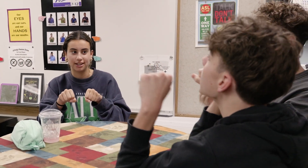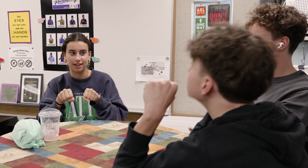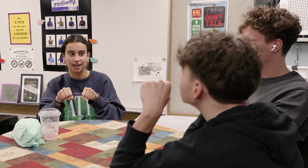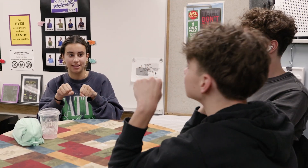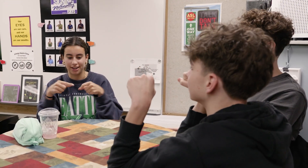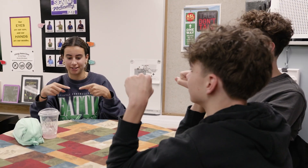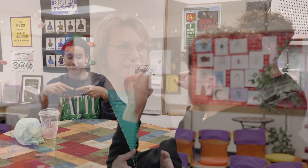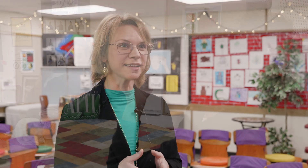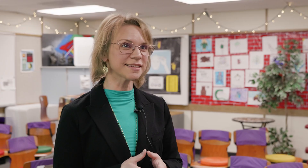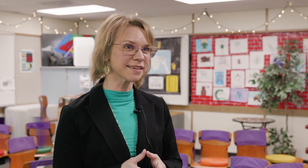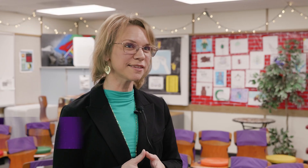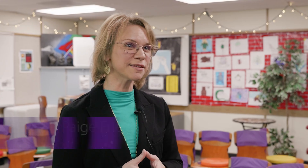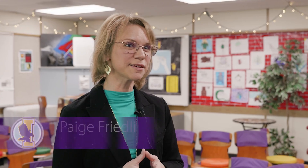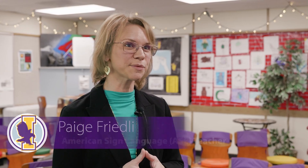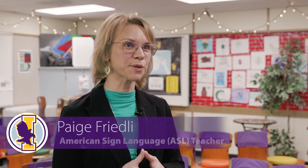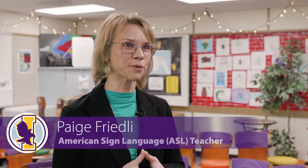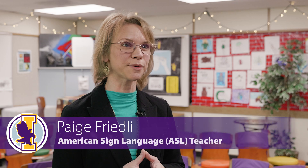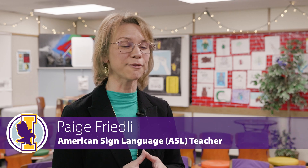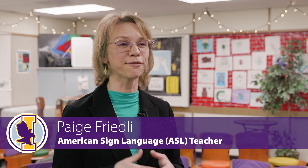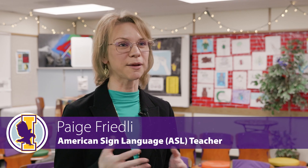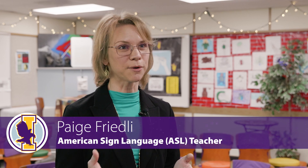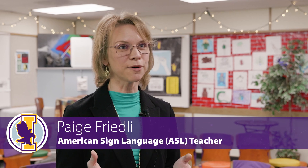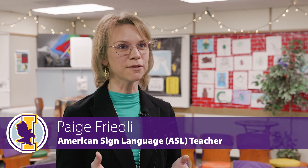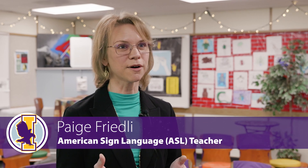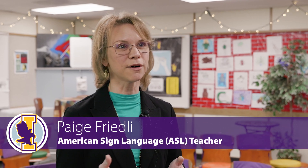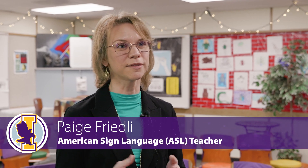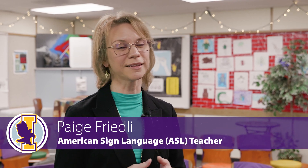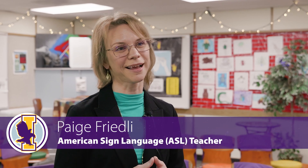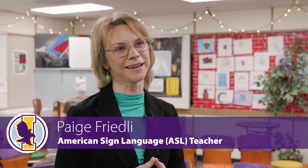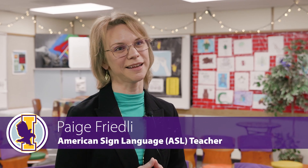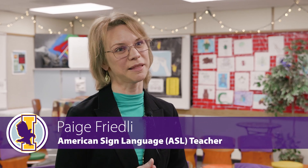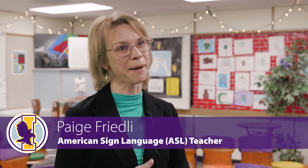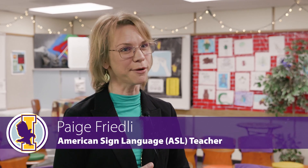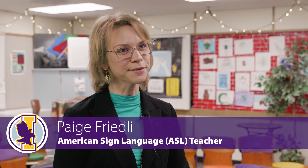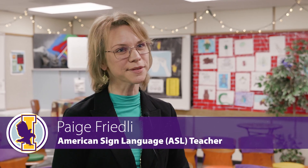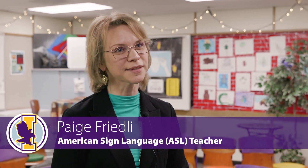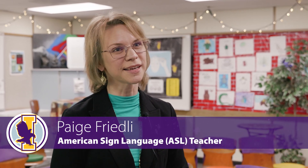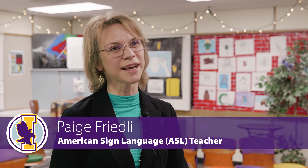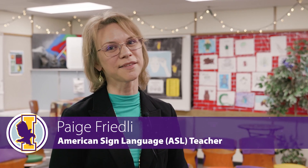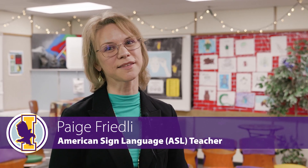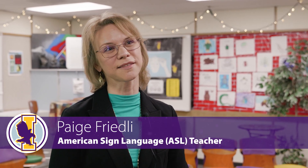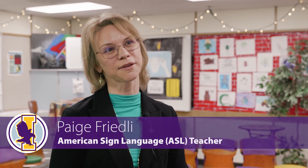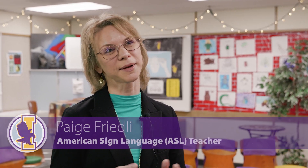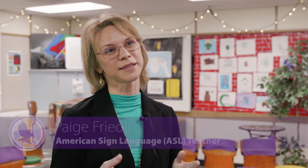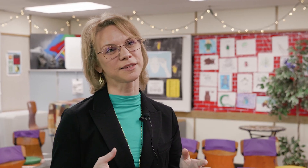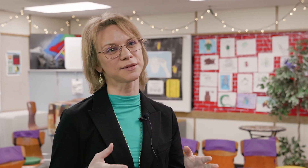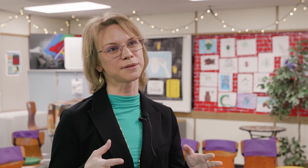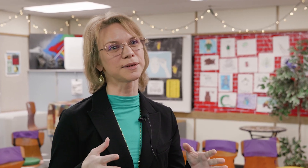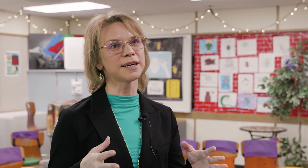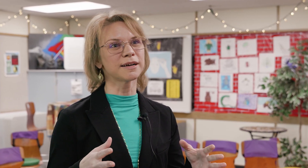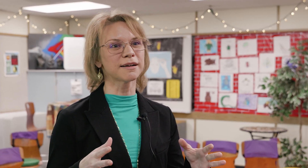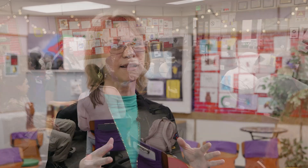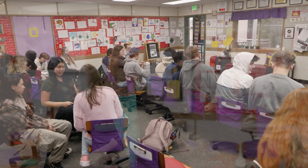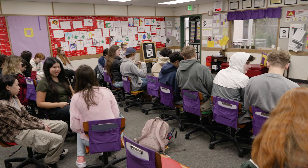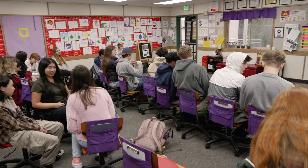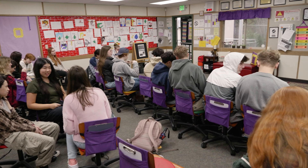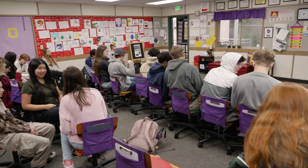expressive storytelling skills through a fable called The Lion and the Mouse. And this is their way to collect all of